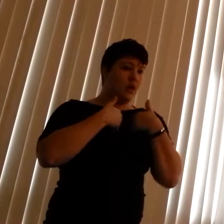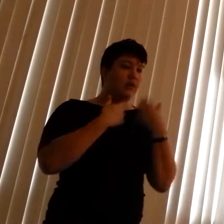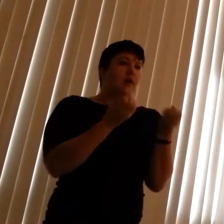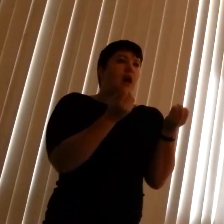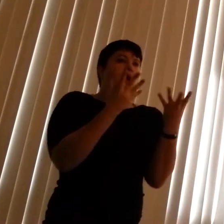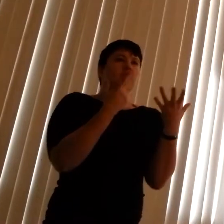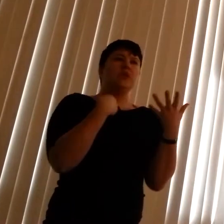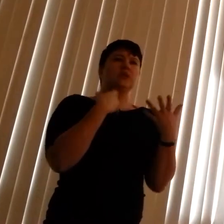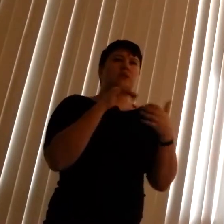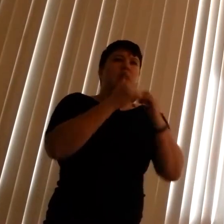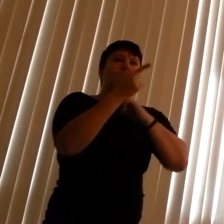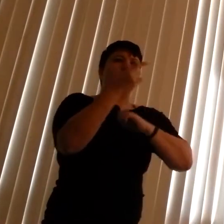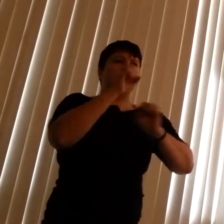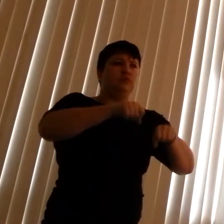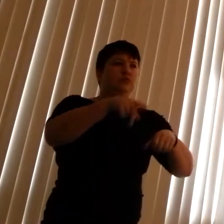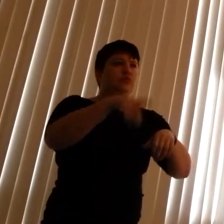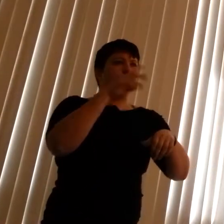time,